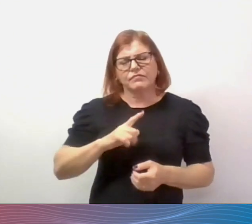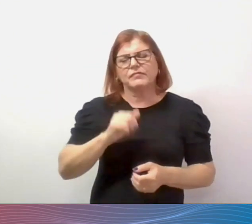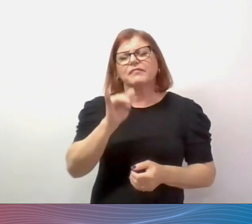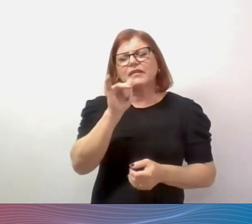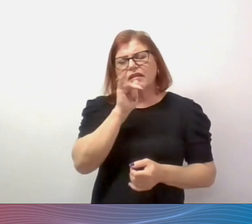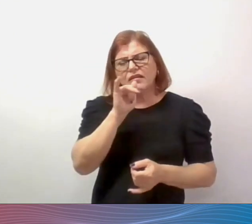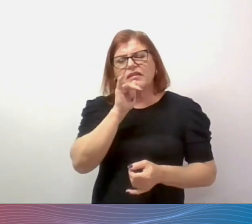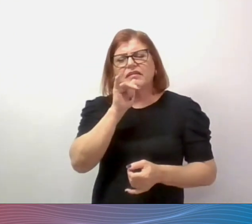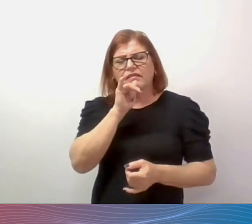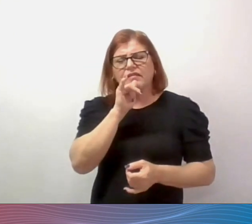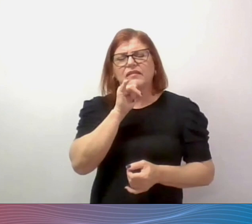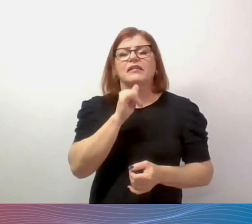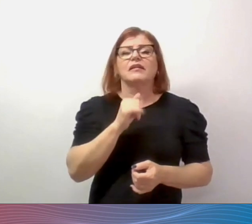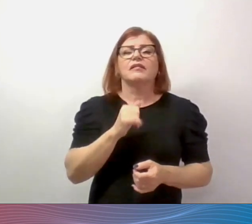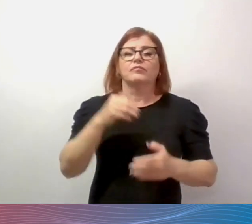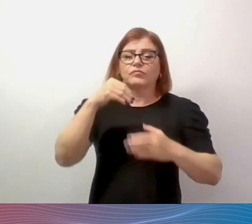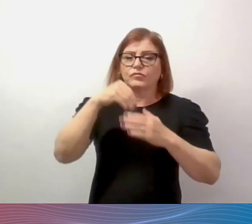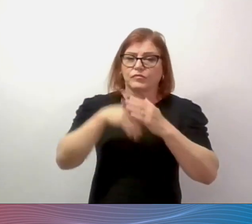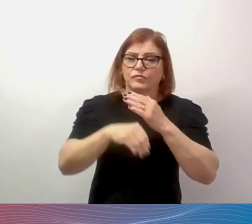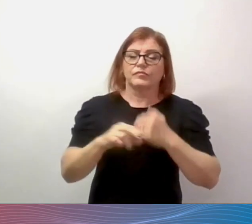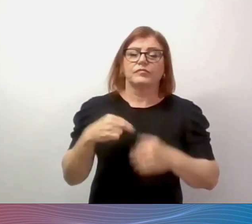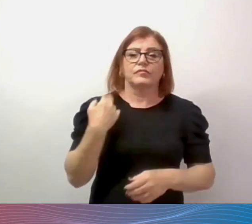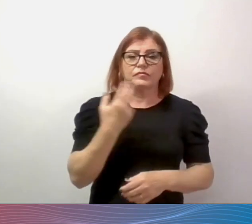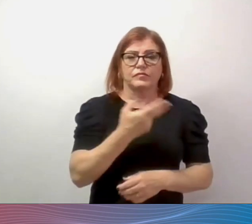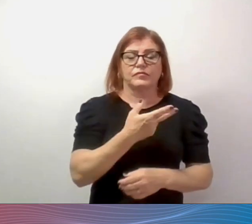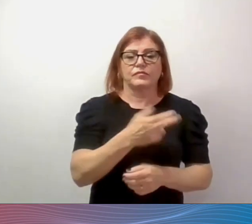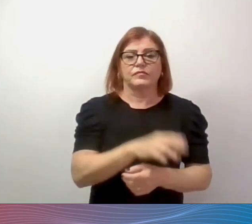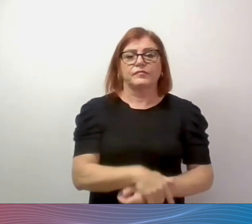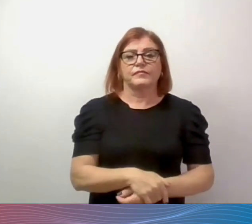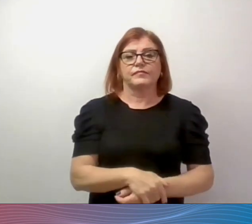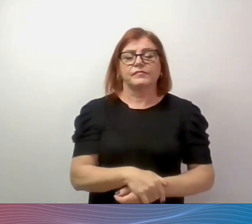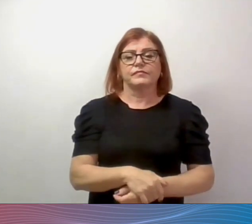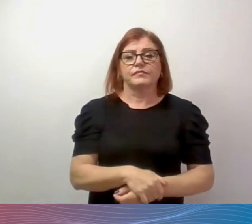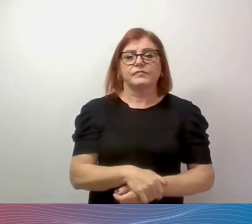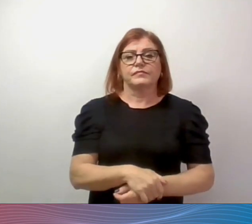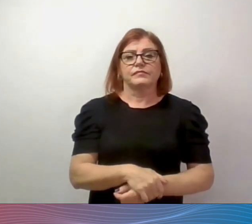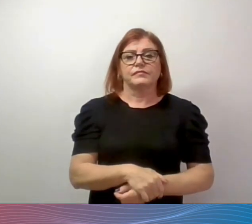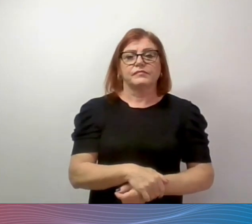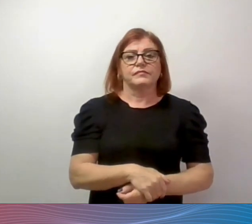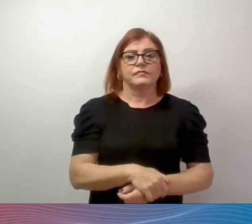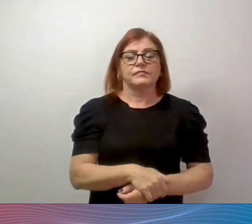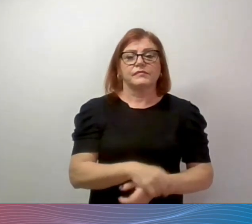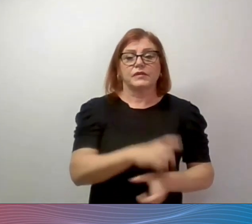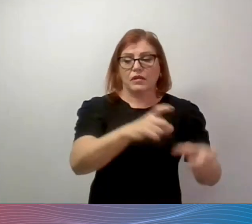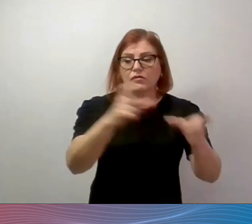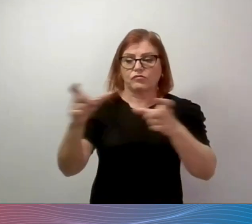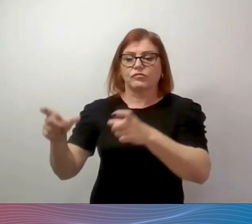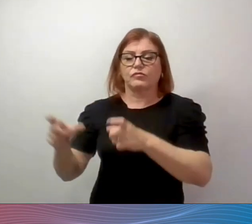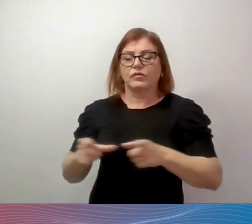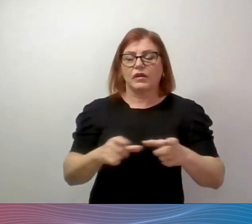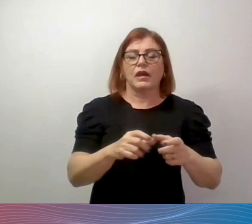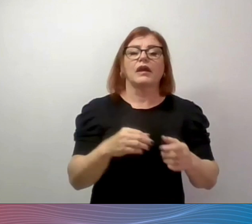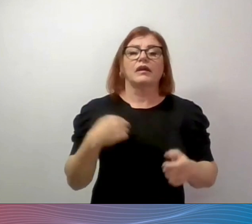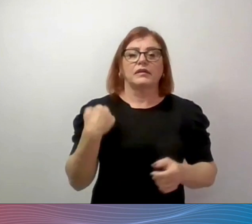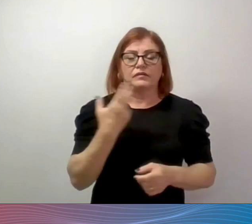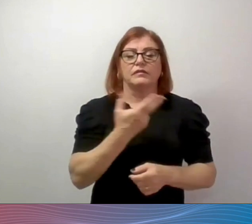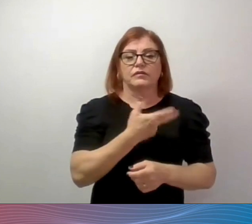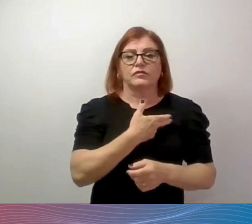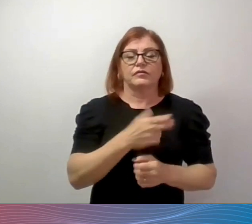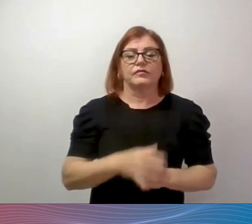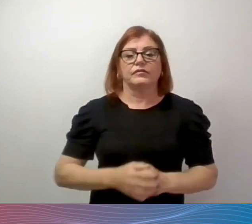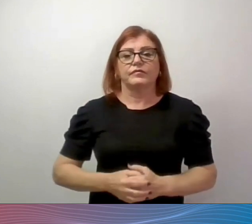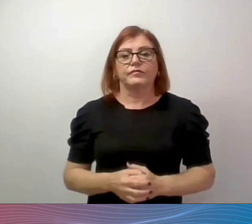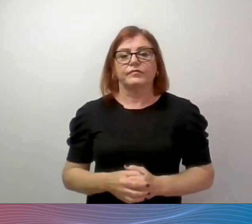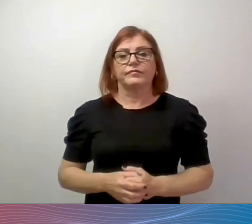entre nós. And it's happening already. I don't want to mention some of the examples, but it's happening among us. E agora nós entramos